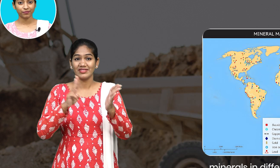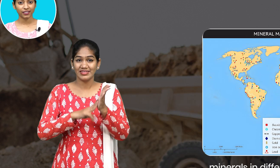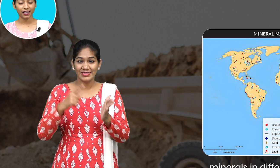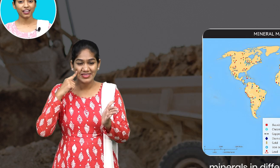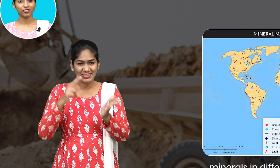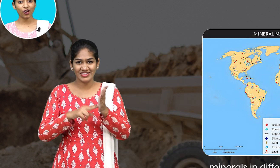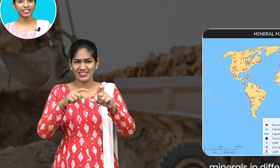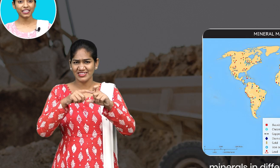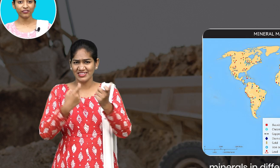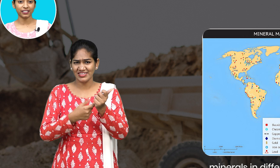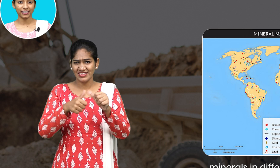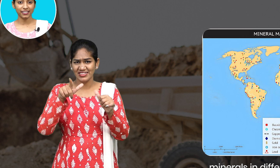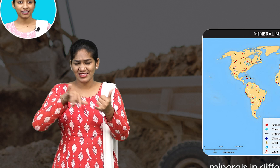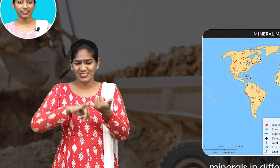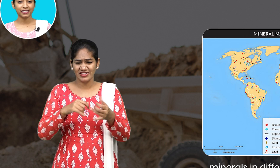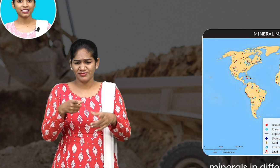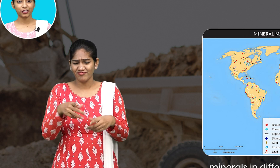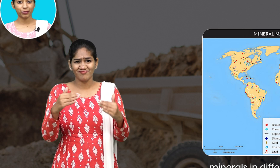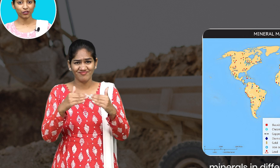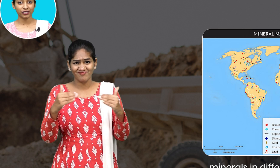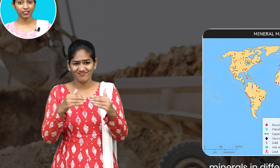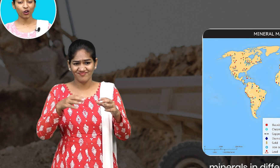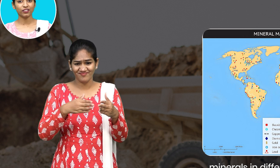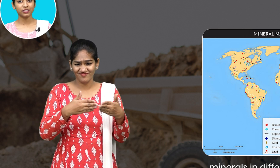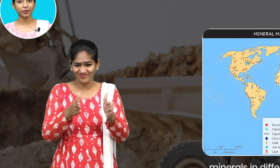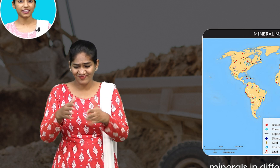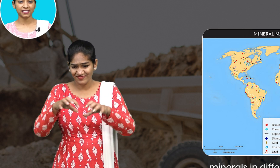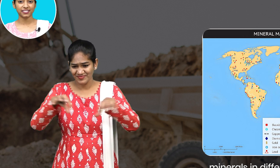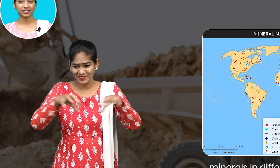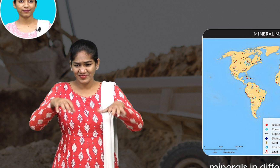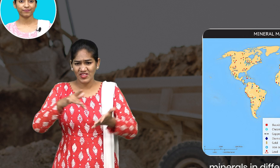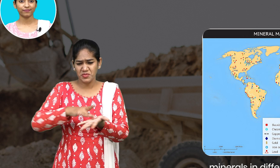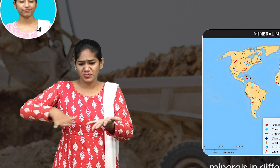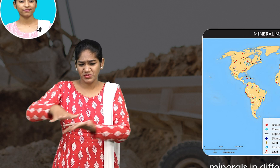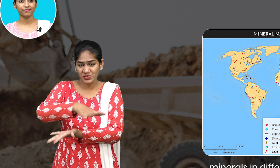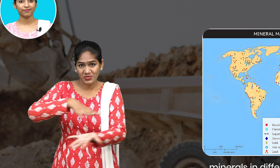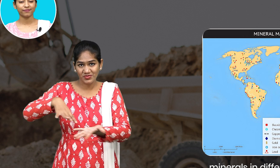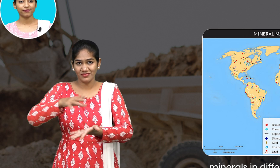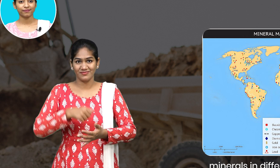Minerals are not evenly distributed over space.